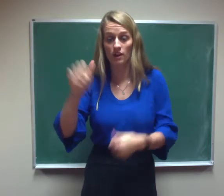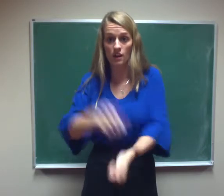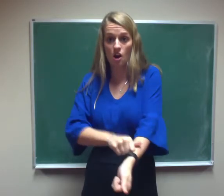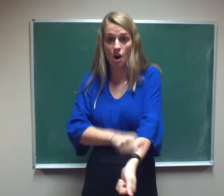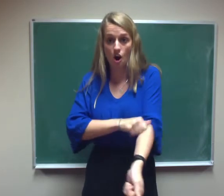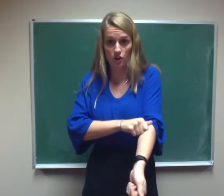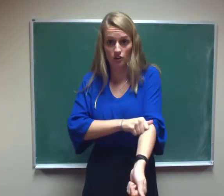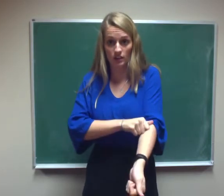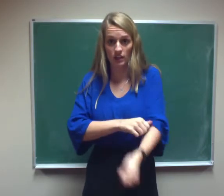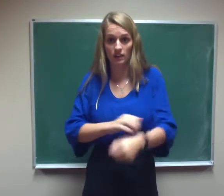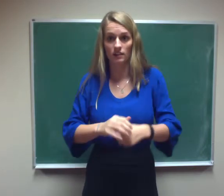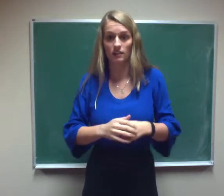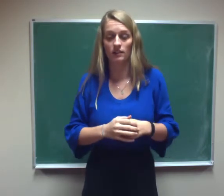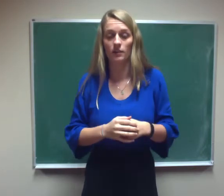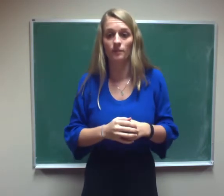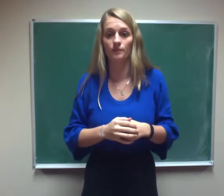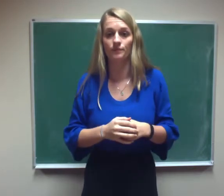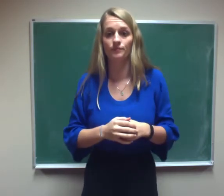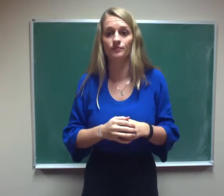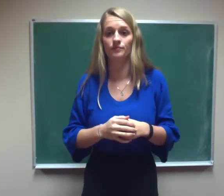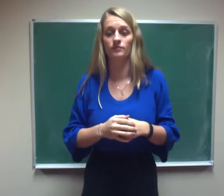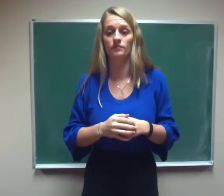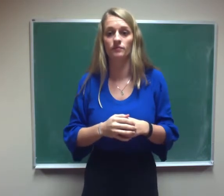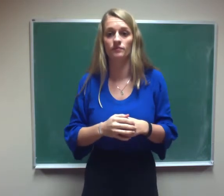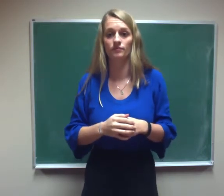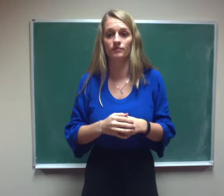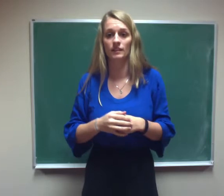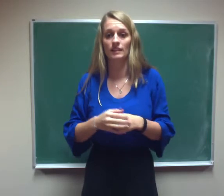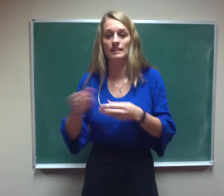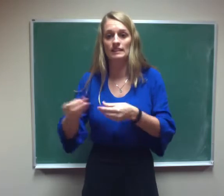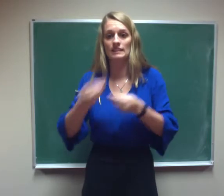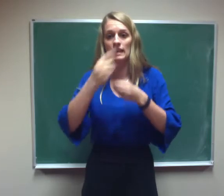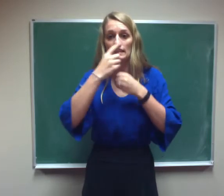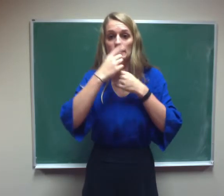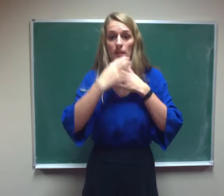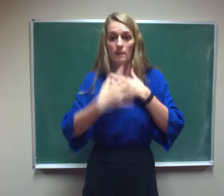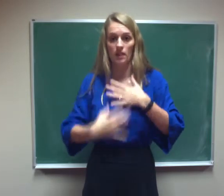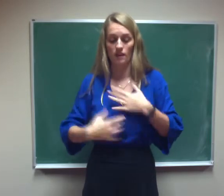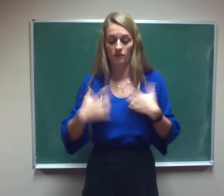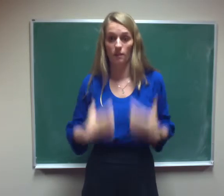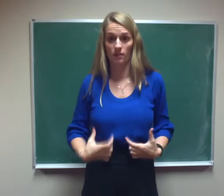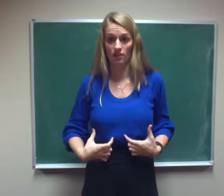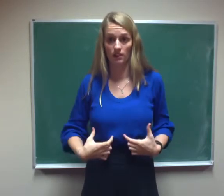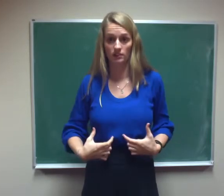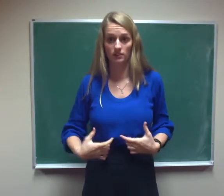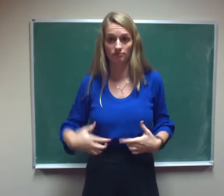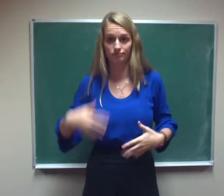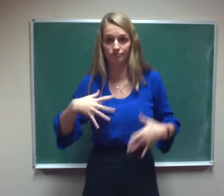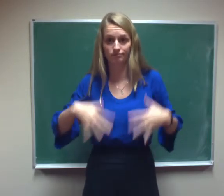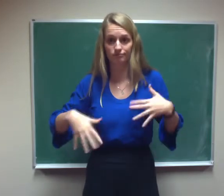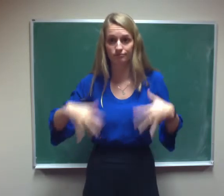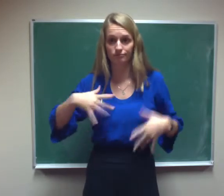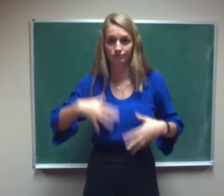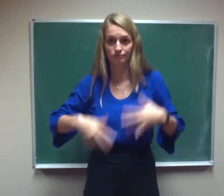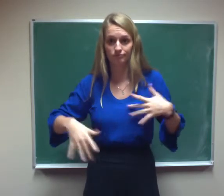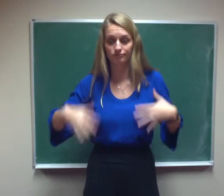arteries will carry blood up to the lungs, where the blood will circulate in lung tissue and become saturated with oxygen. This